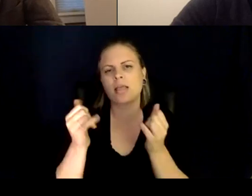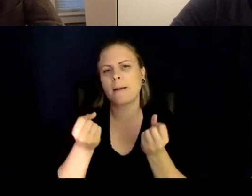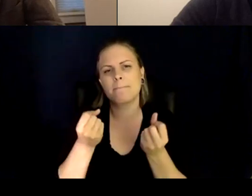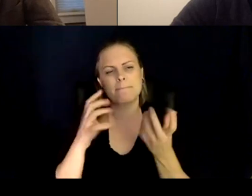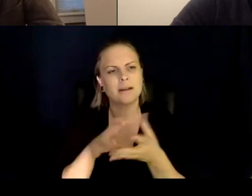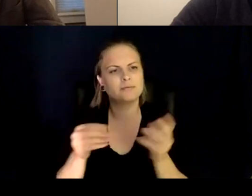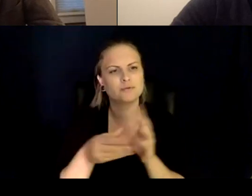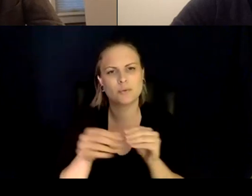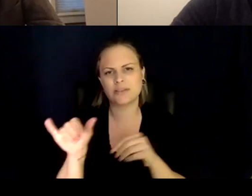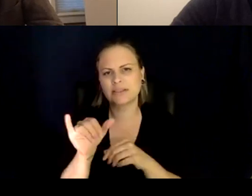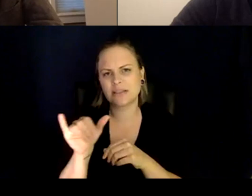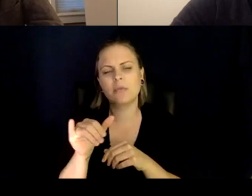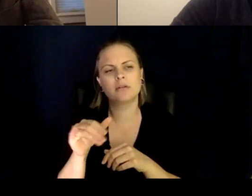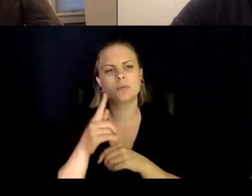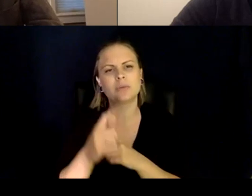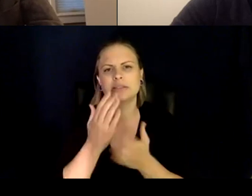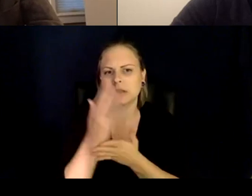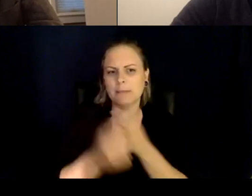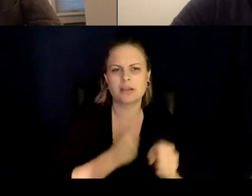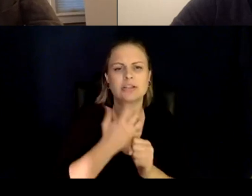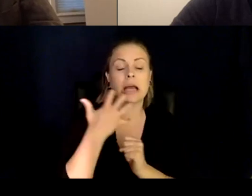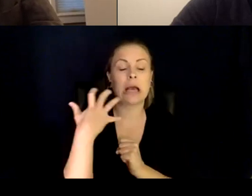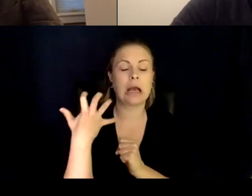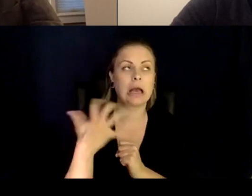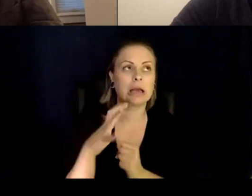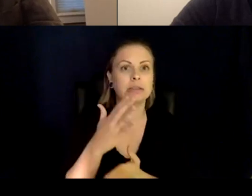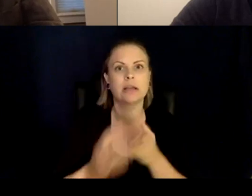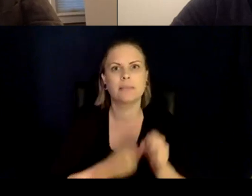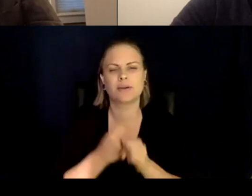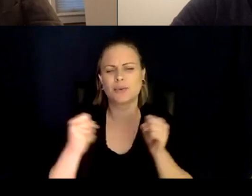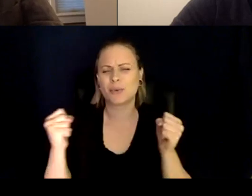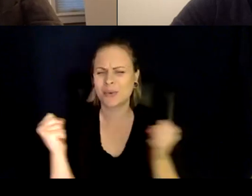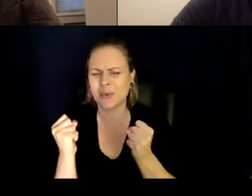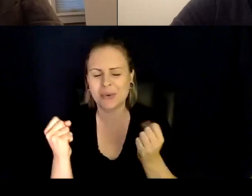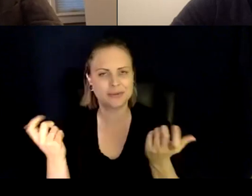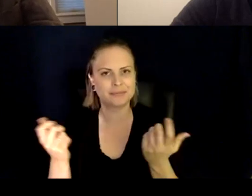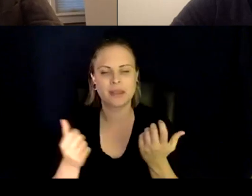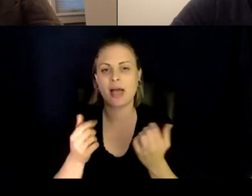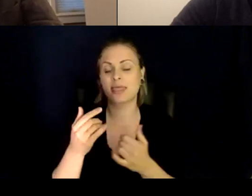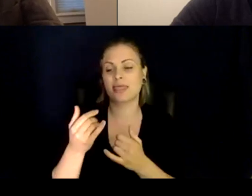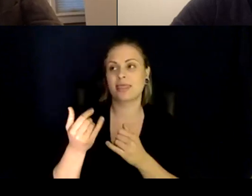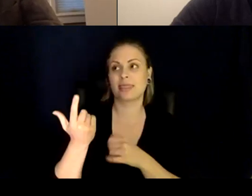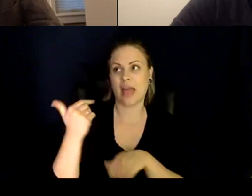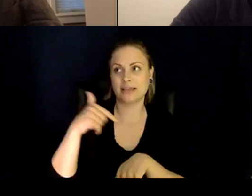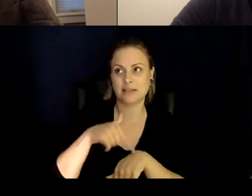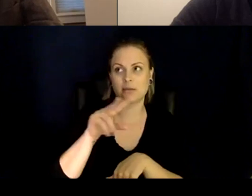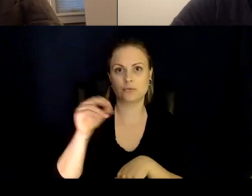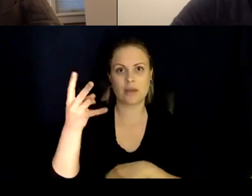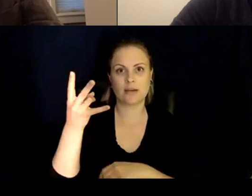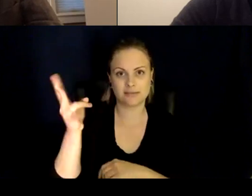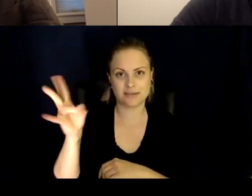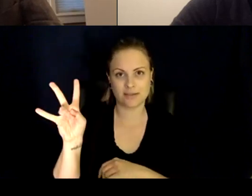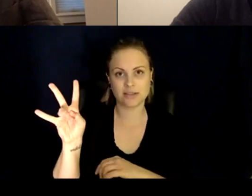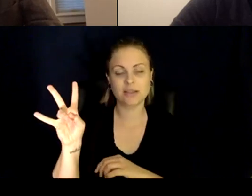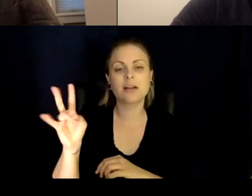had years where it was very, very hot and other years where it was wickedly cold. The last time we did it in 2017,